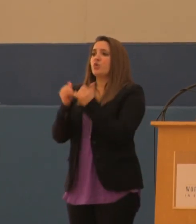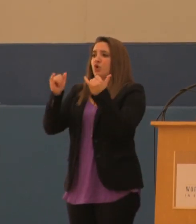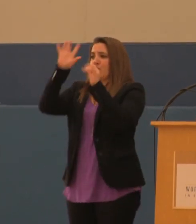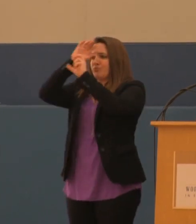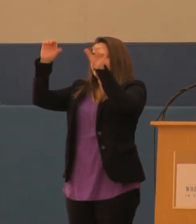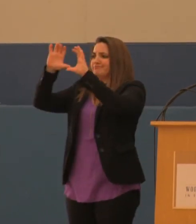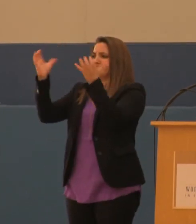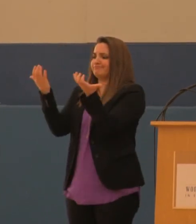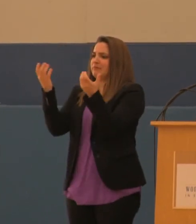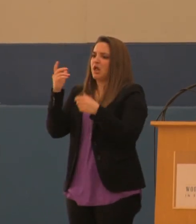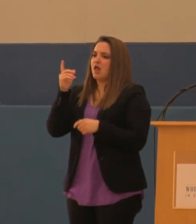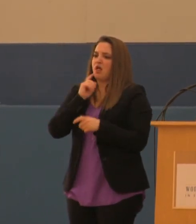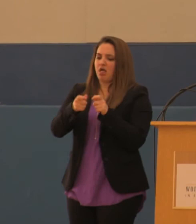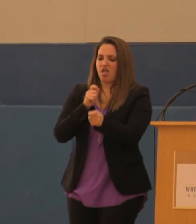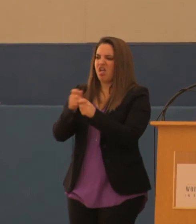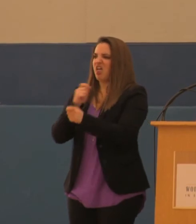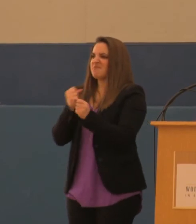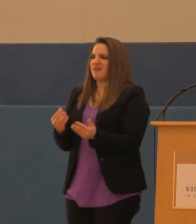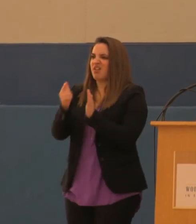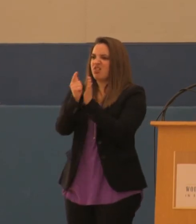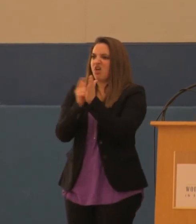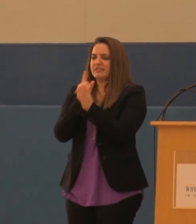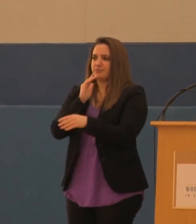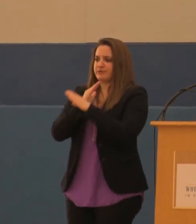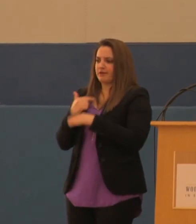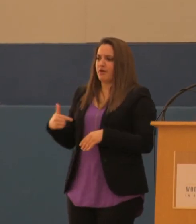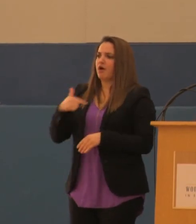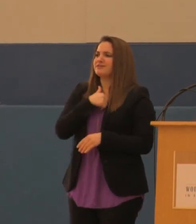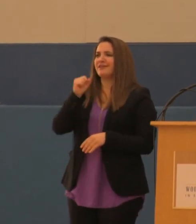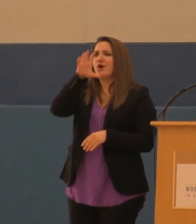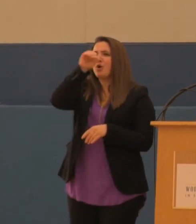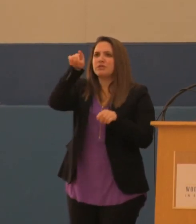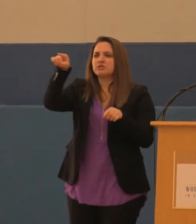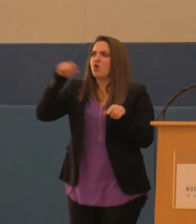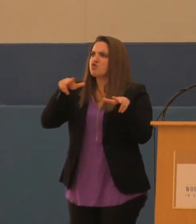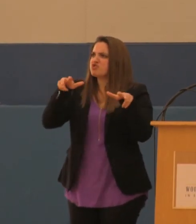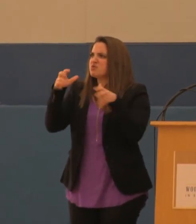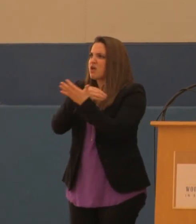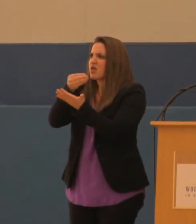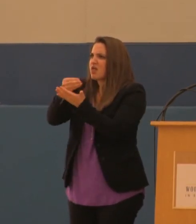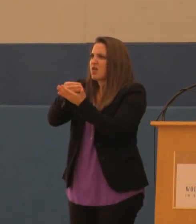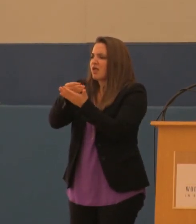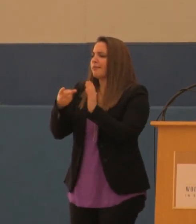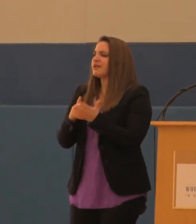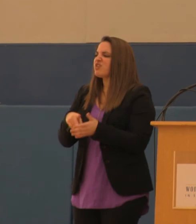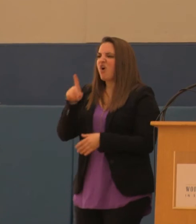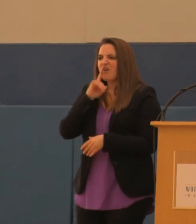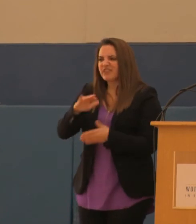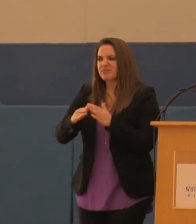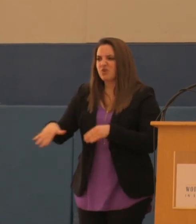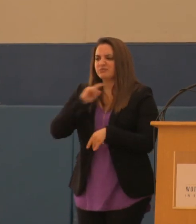of the laws that should protect us, and corporations motivated by greed with no concern for the health and safety of the neighborhoods they